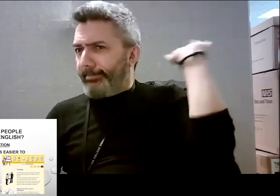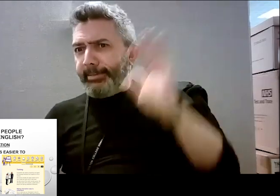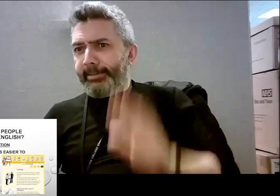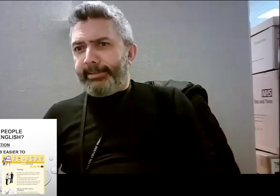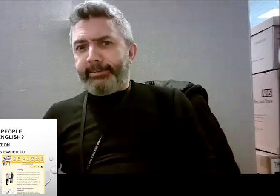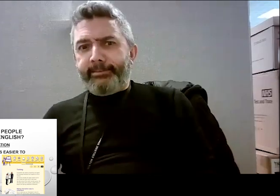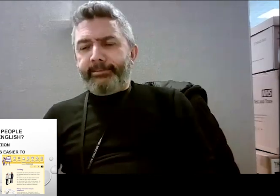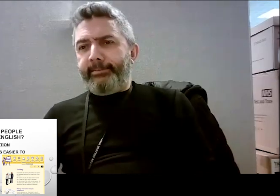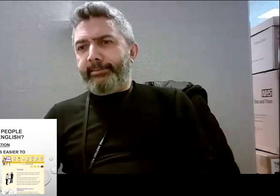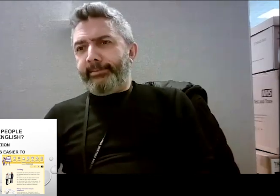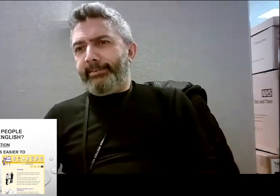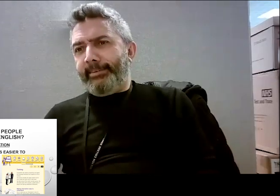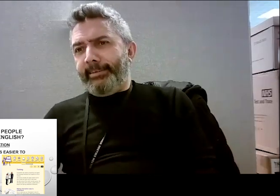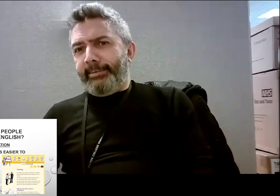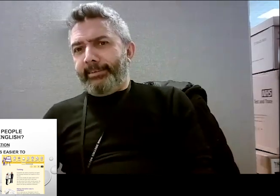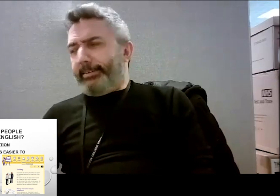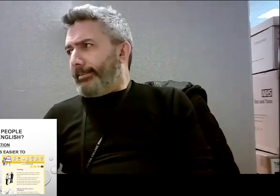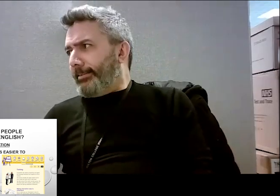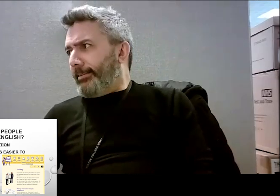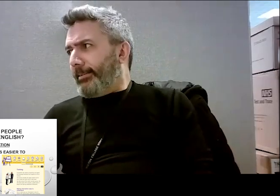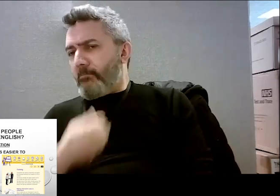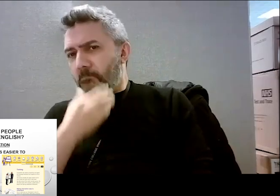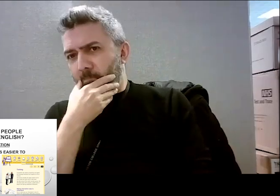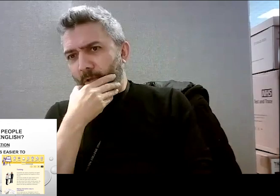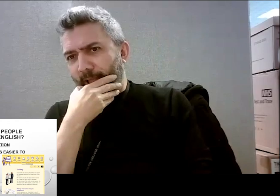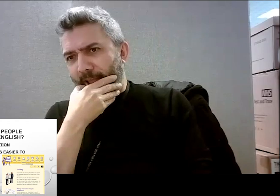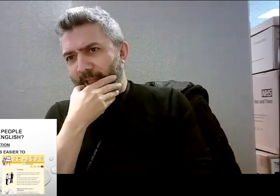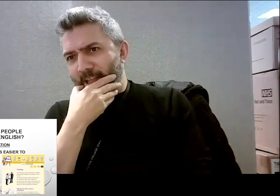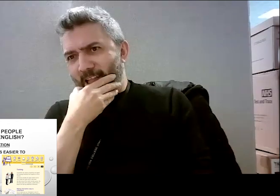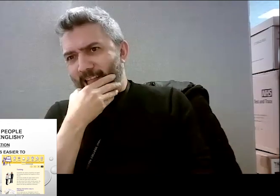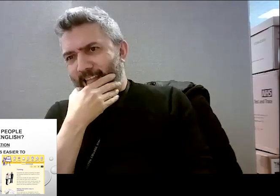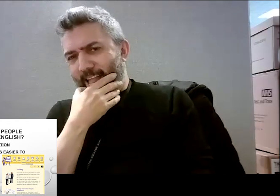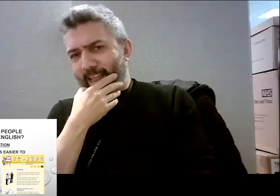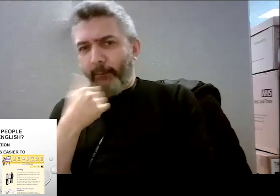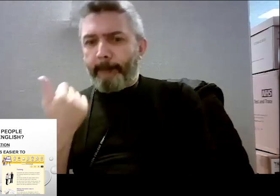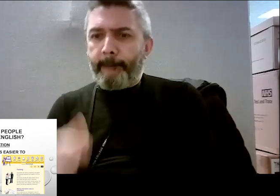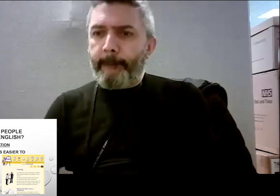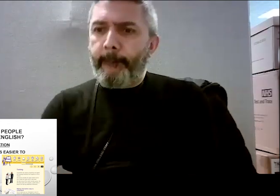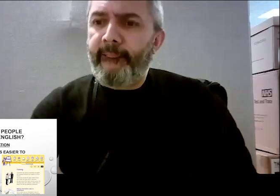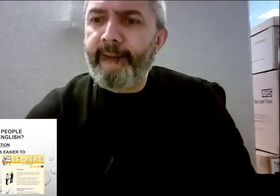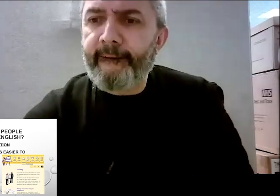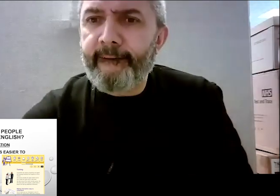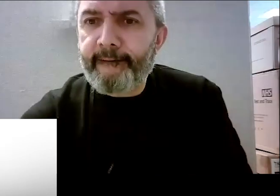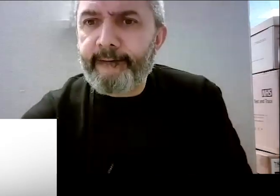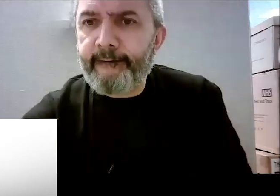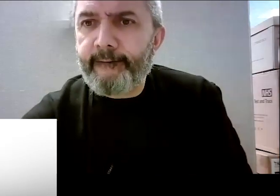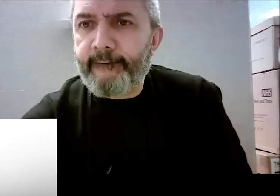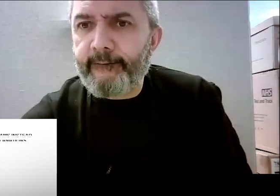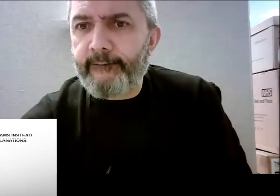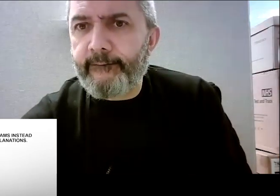bored with it very quickly. Some of these a bit more visual. It's a lot easier.